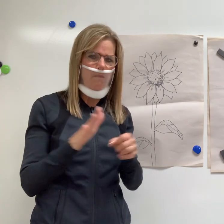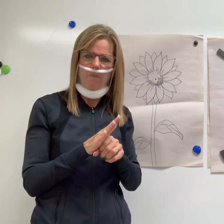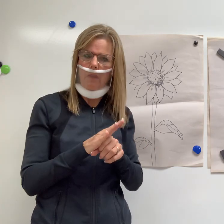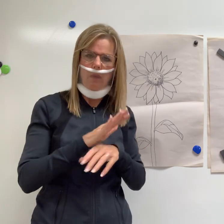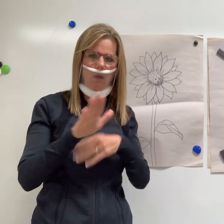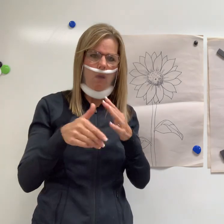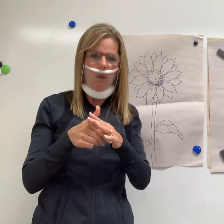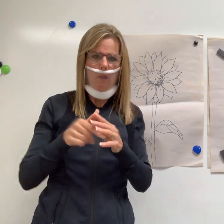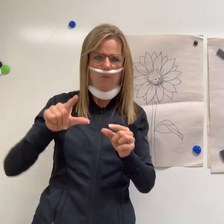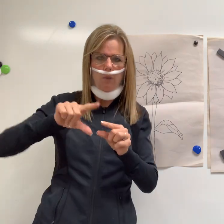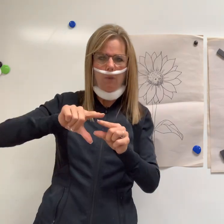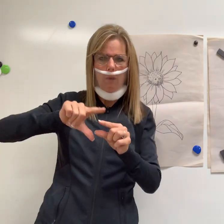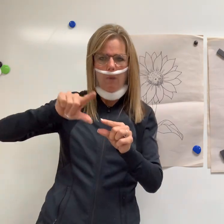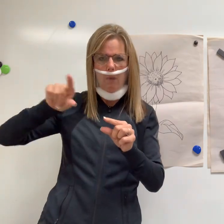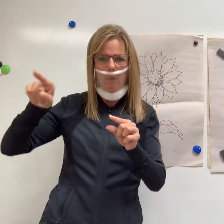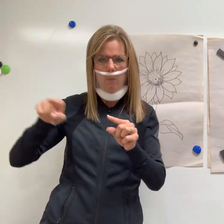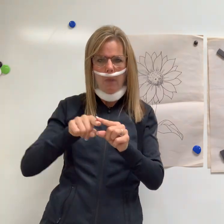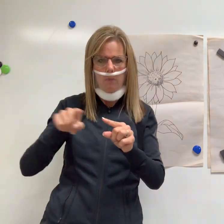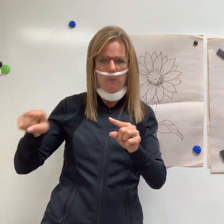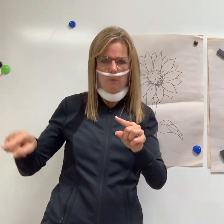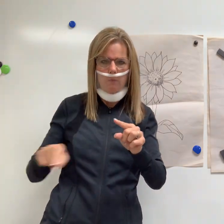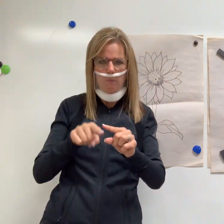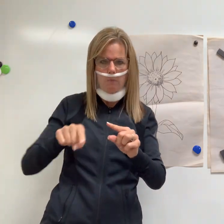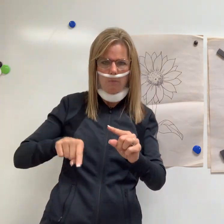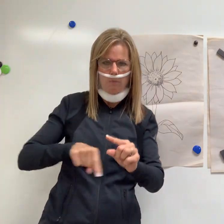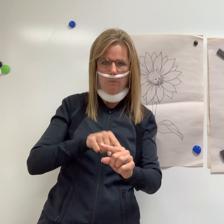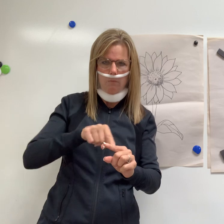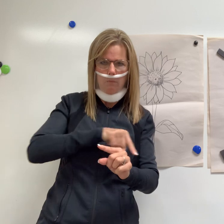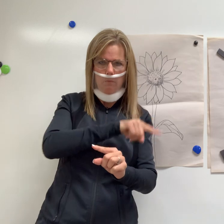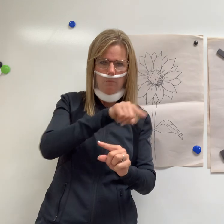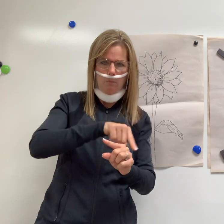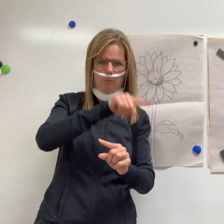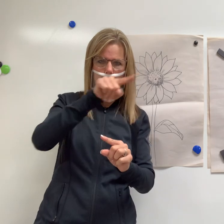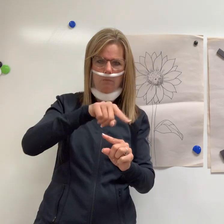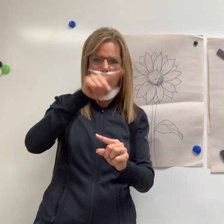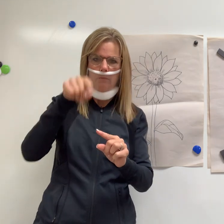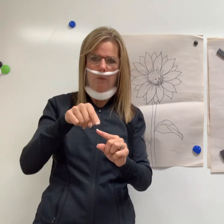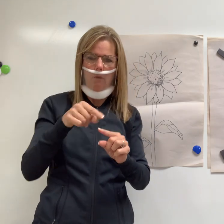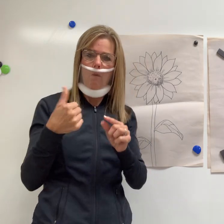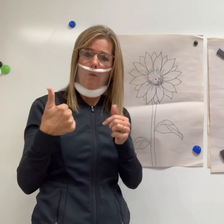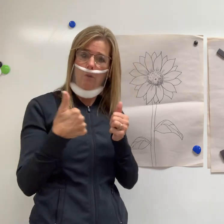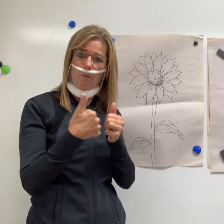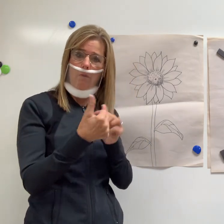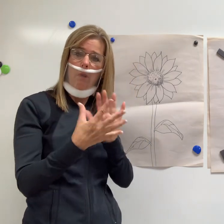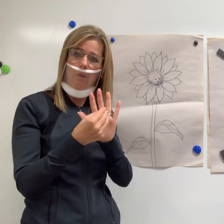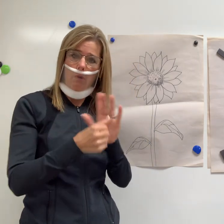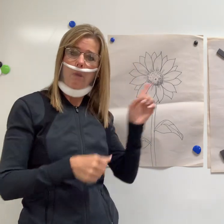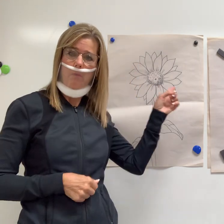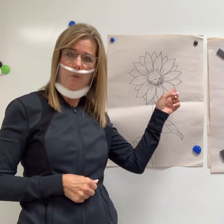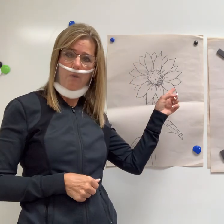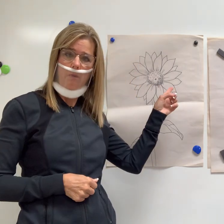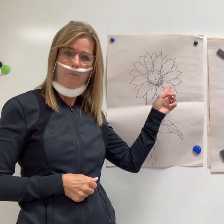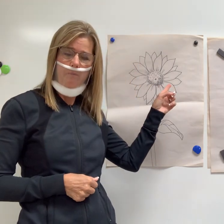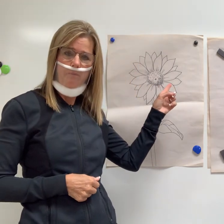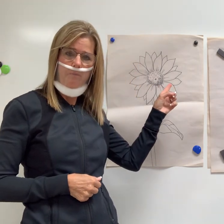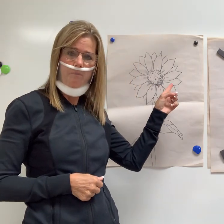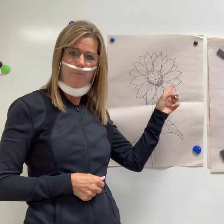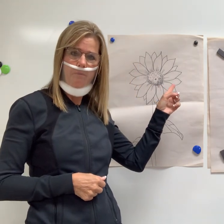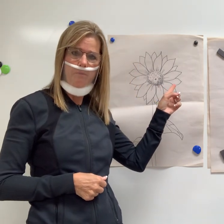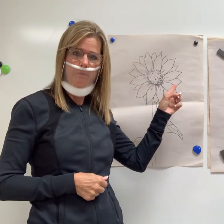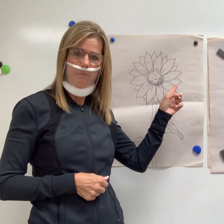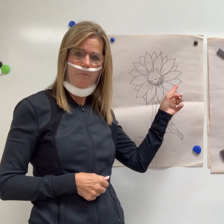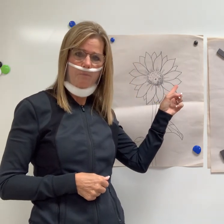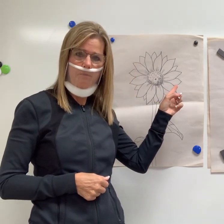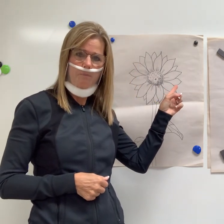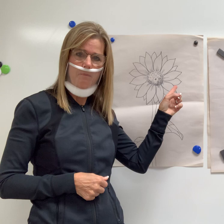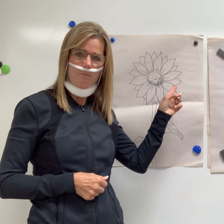petals. If you want to follow along with me, you can certainly do so. I'm just going to make it out. Skinnier on the end,